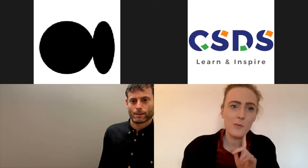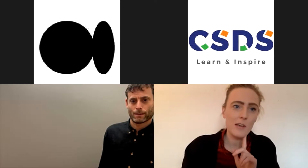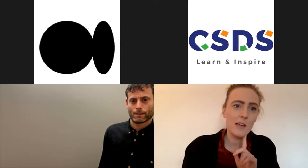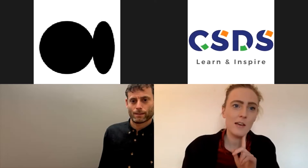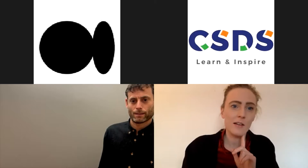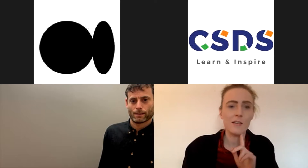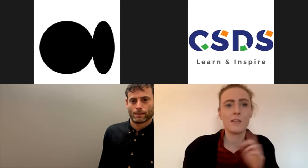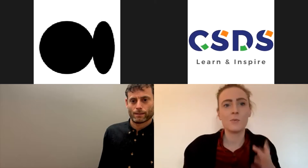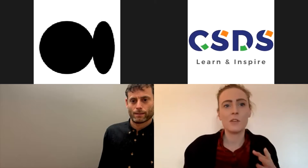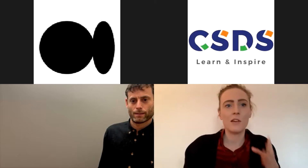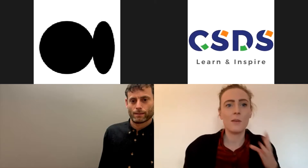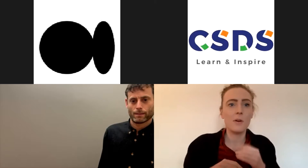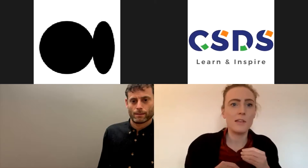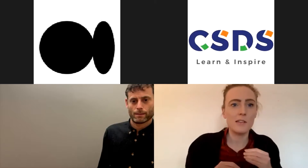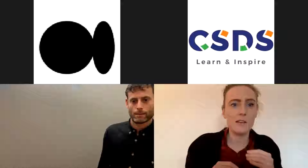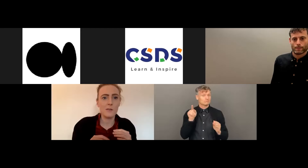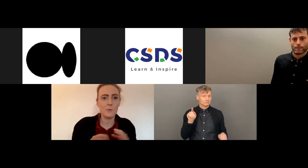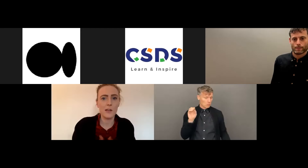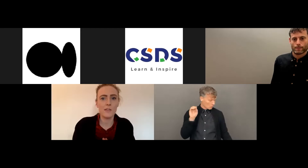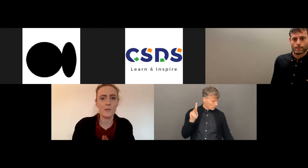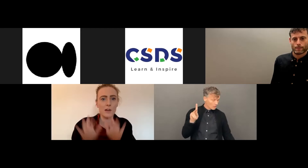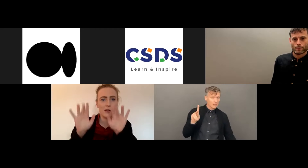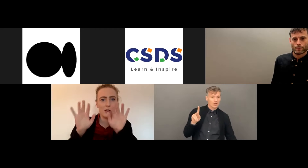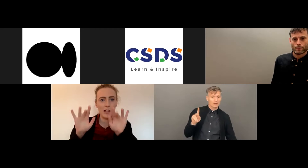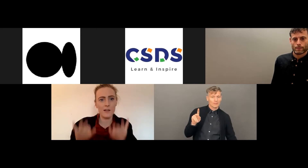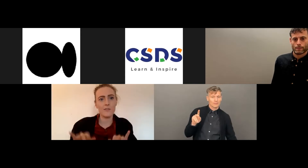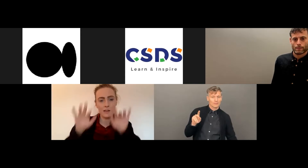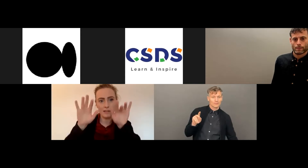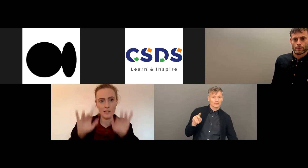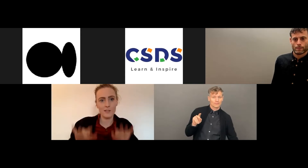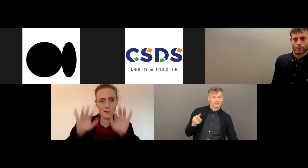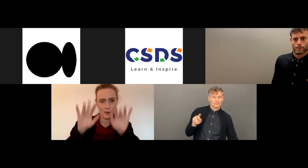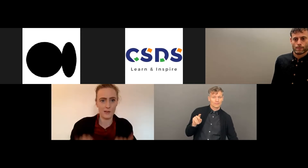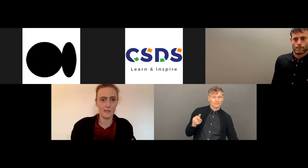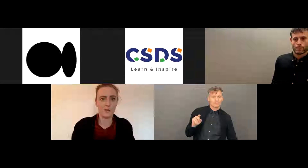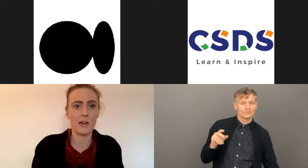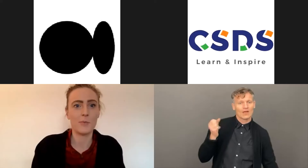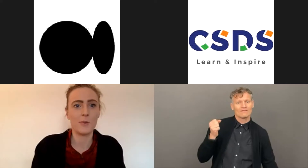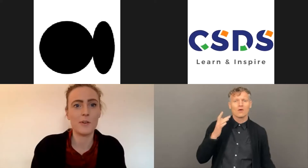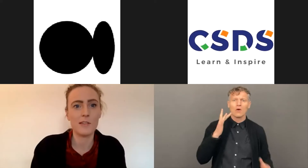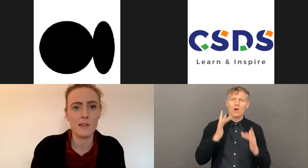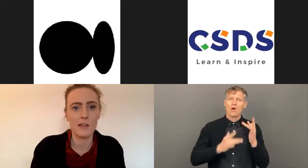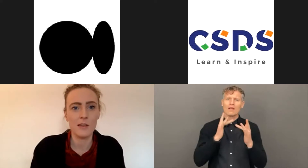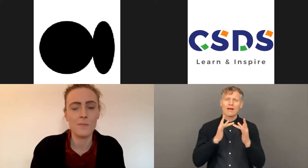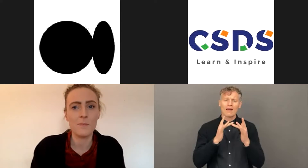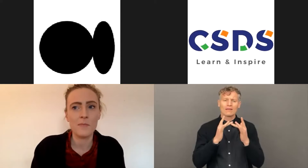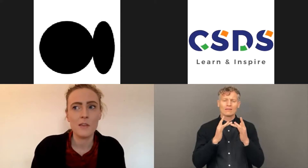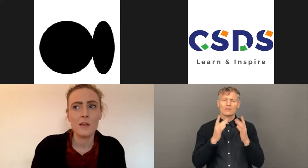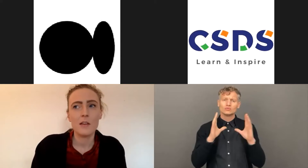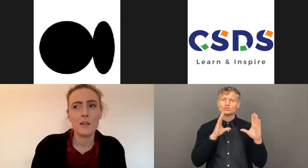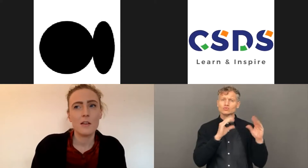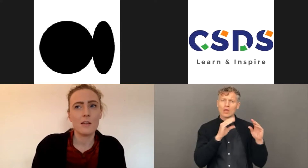this was okay, and then we supplemented it with online chat, writing English in the chat box.